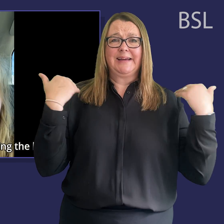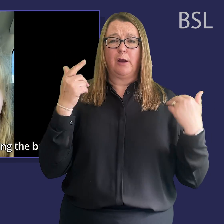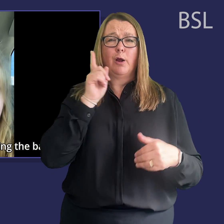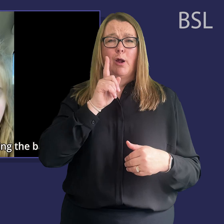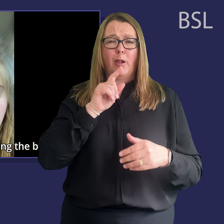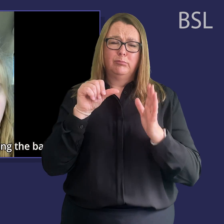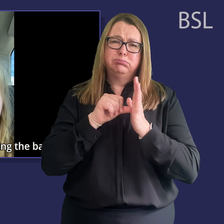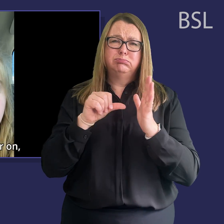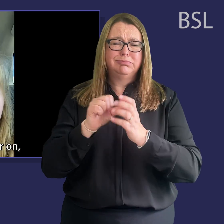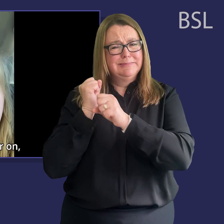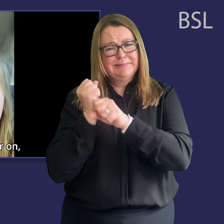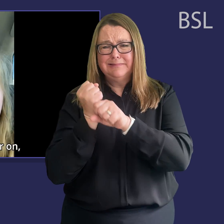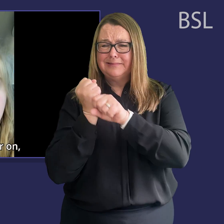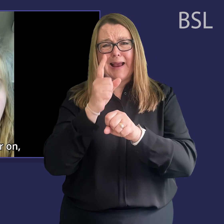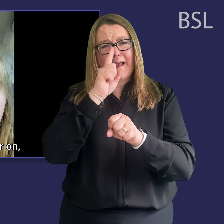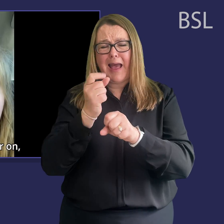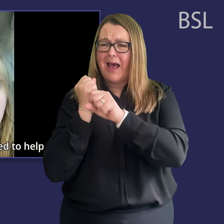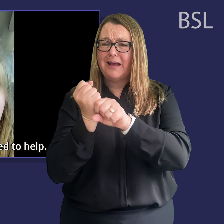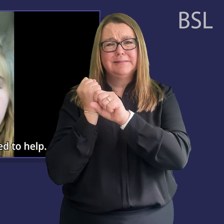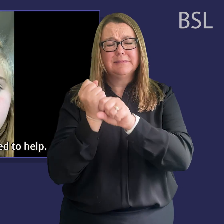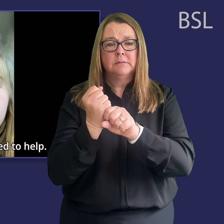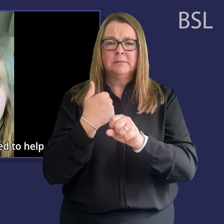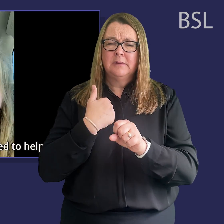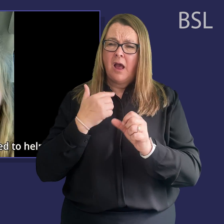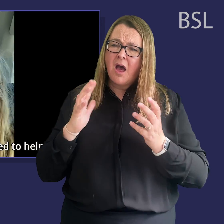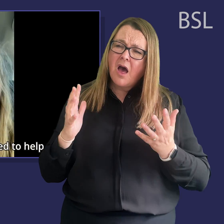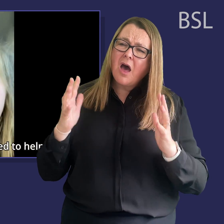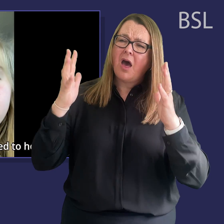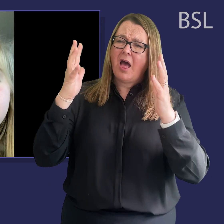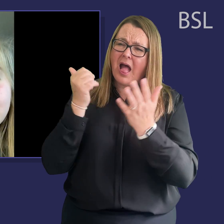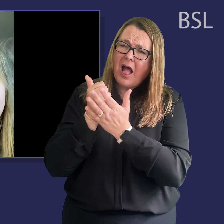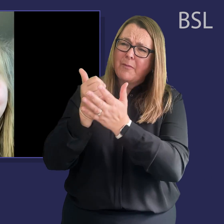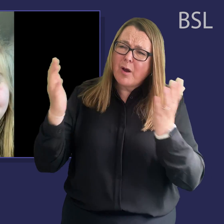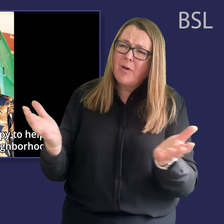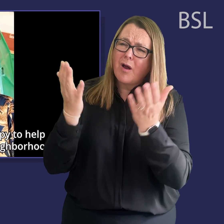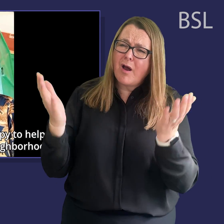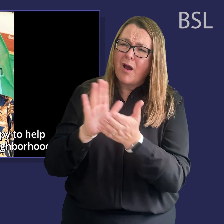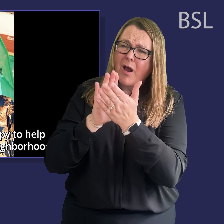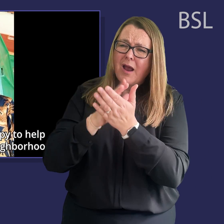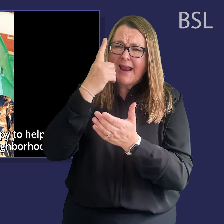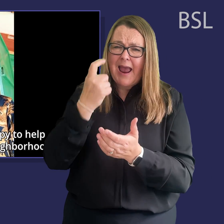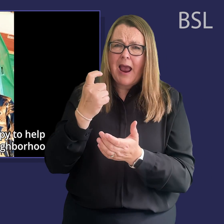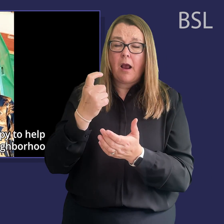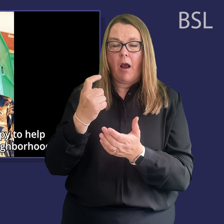time hitting the ball, so I cheered her on, and that really seemed to help. Bonjour, les Sindabos Kuna.